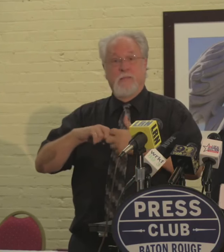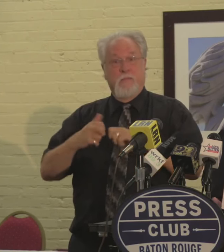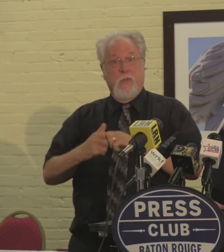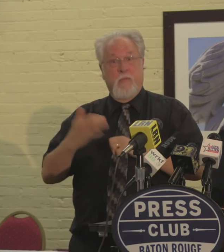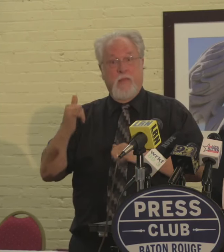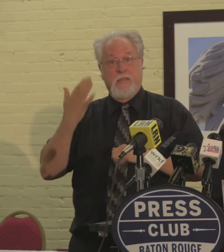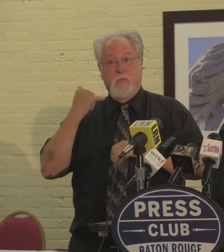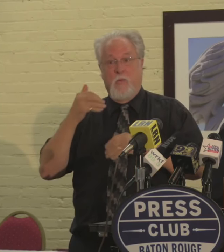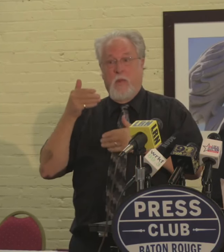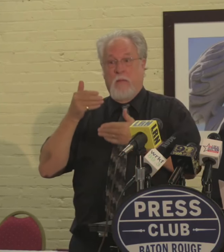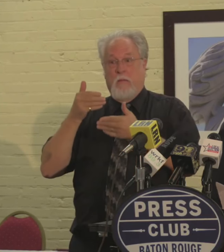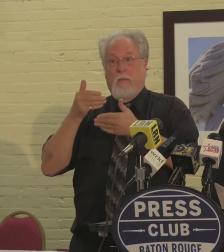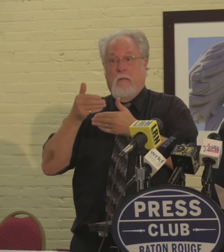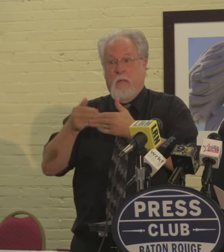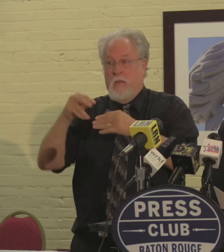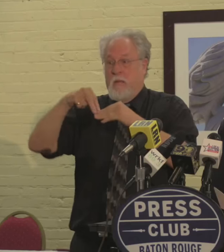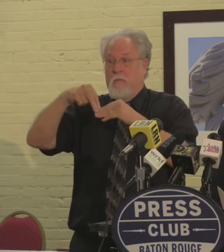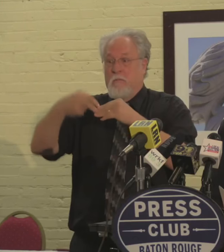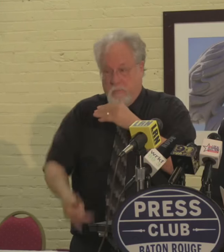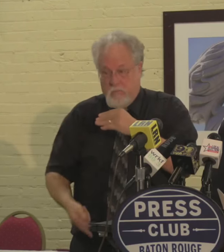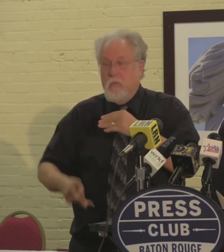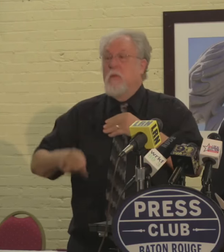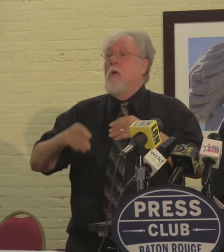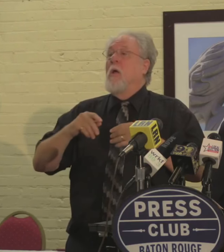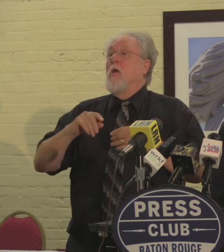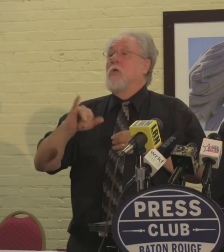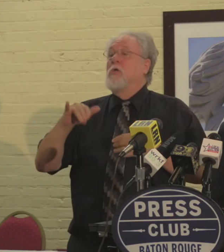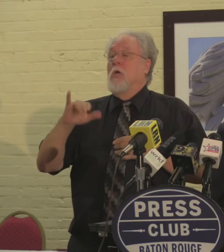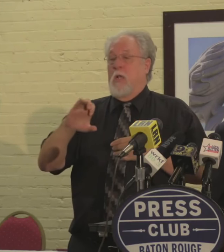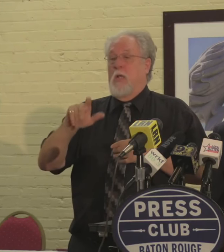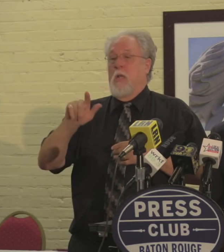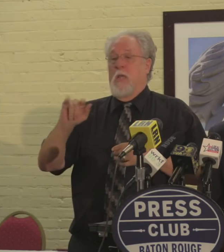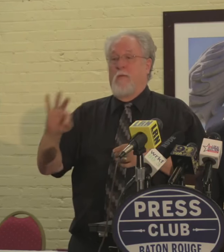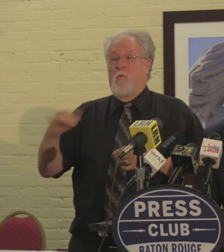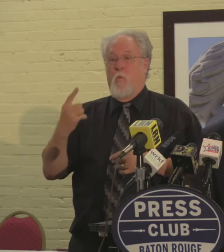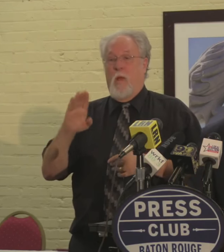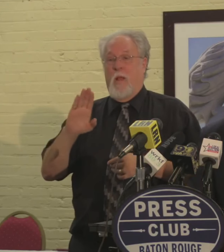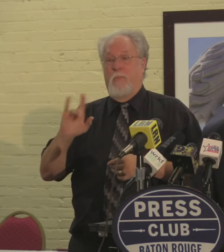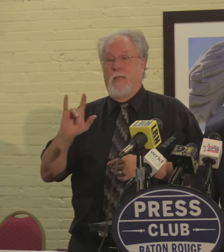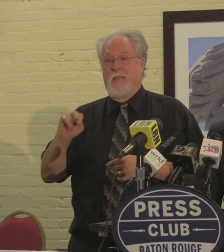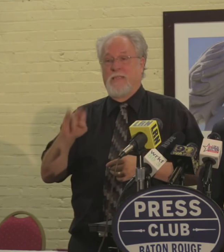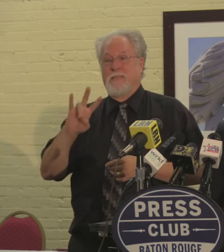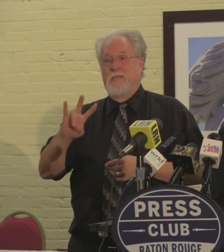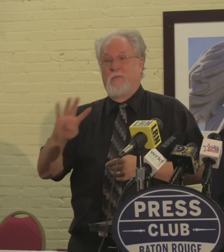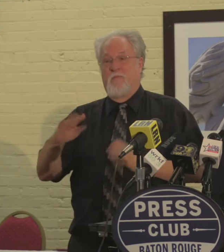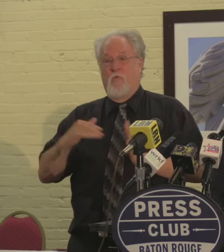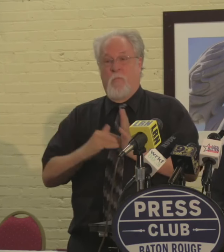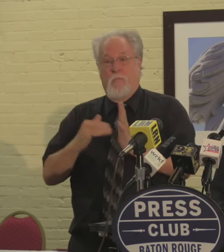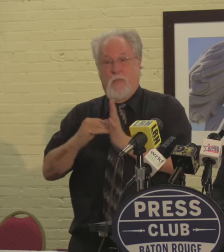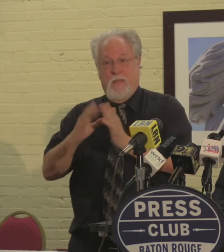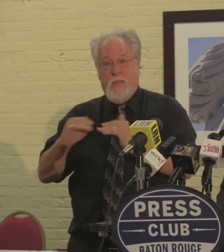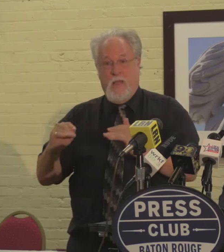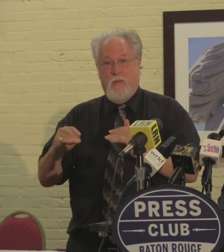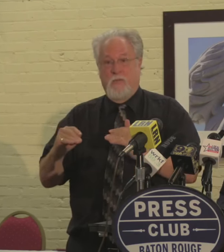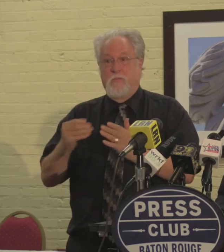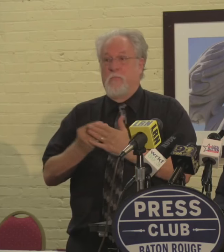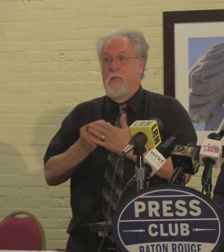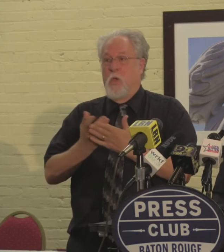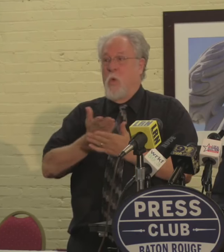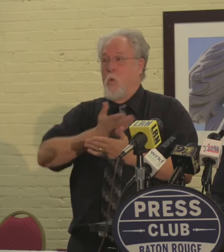why the cliff looms on June 30th when $1,074 million in revenue falls off the